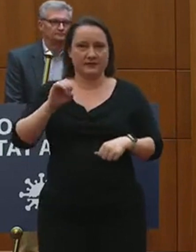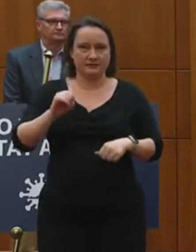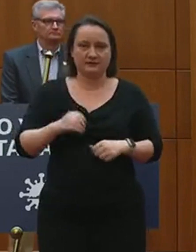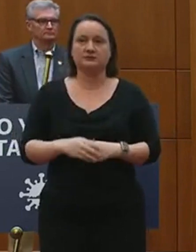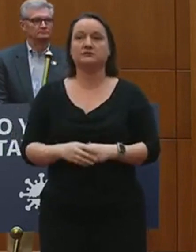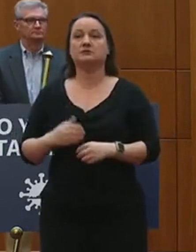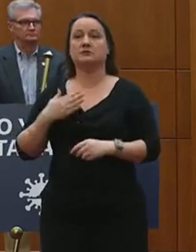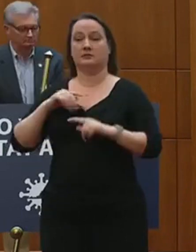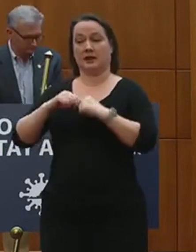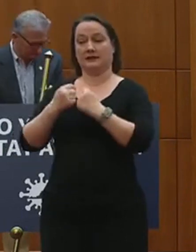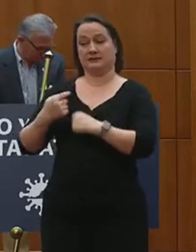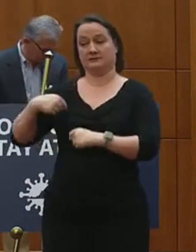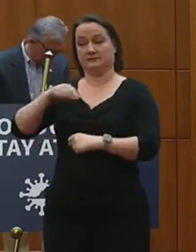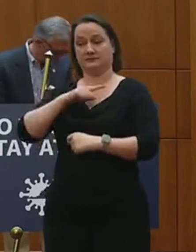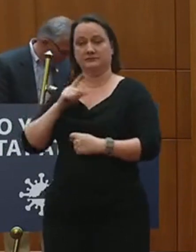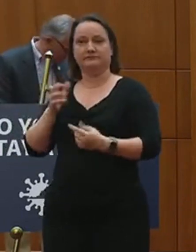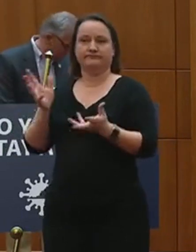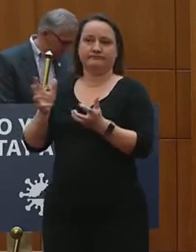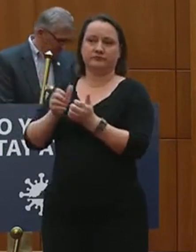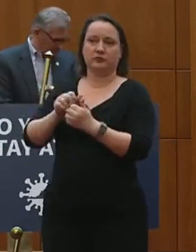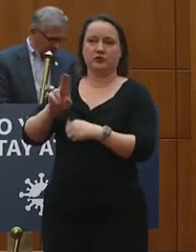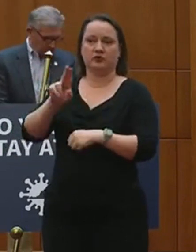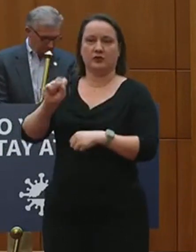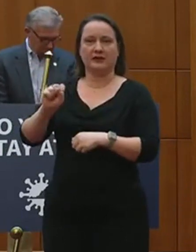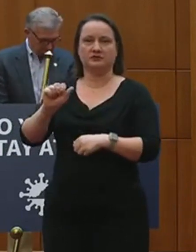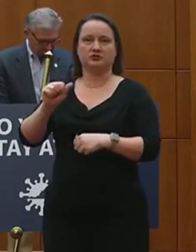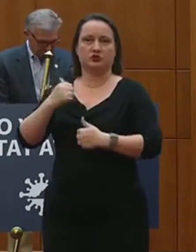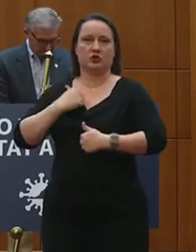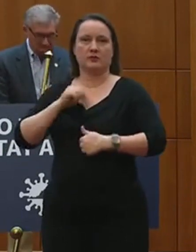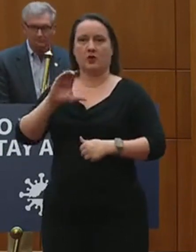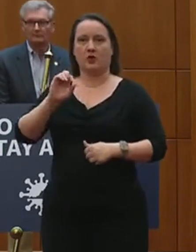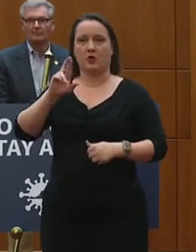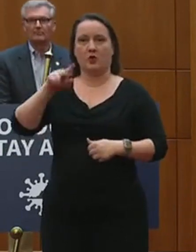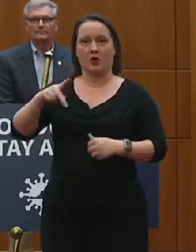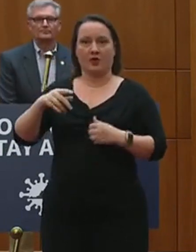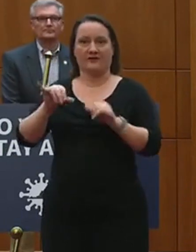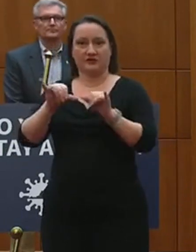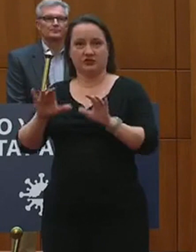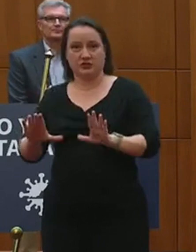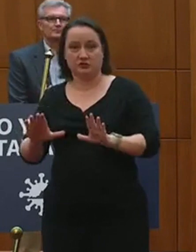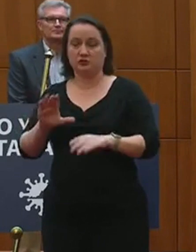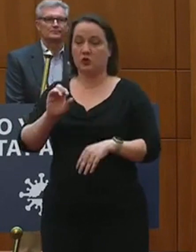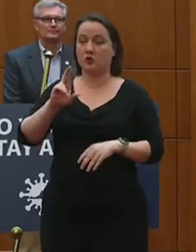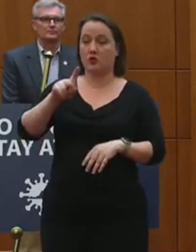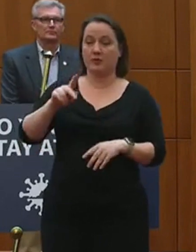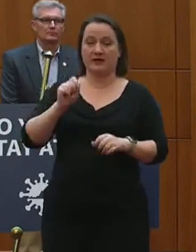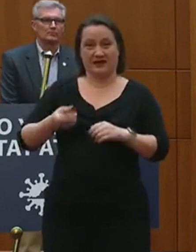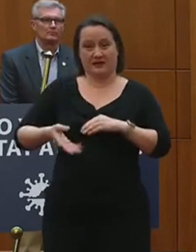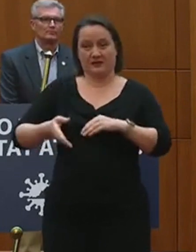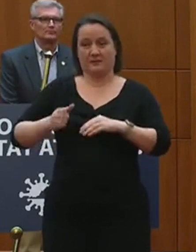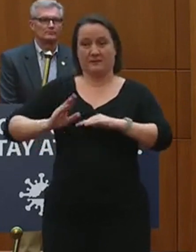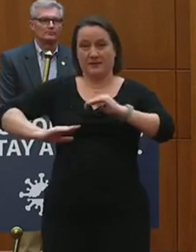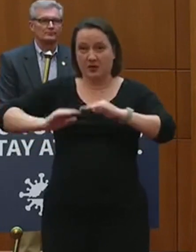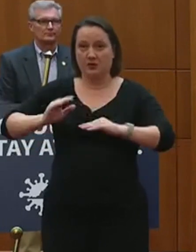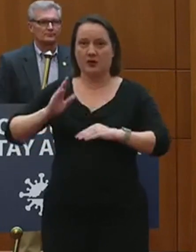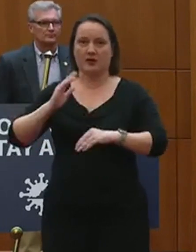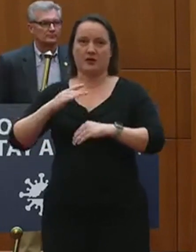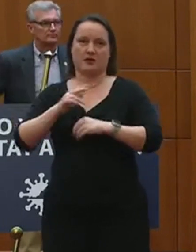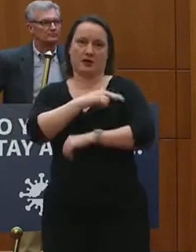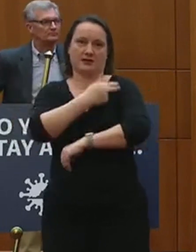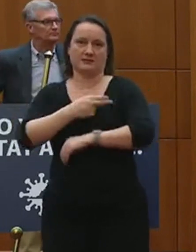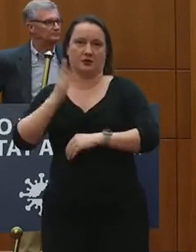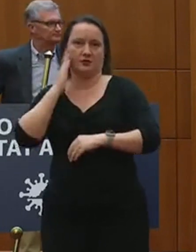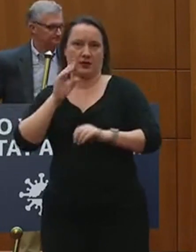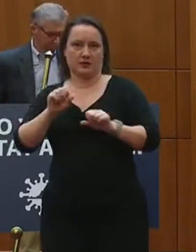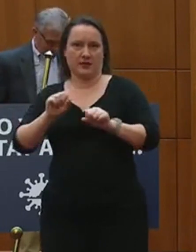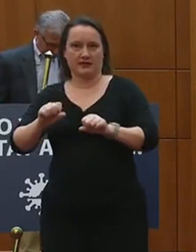United States Army Corps of Engineers. The Corps can build emergency hospital bed capacity in sites that we identify